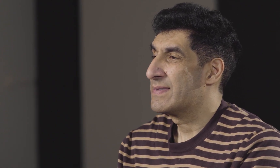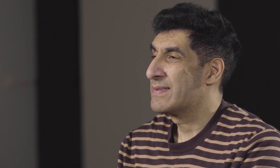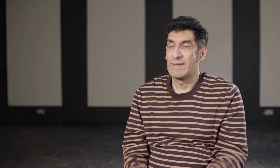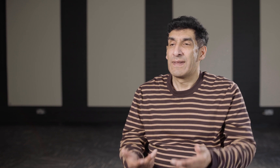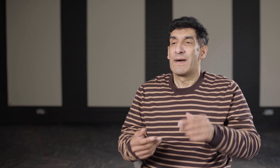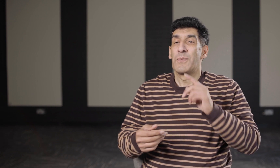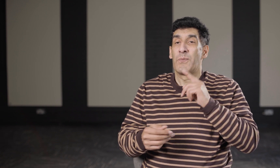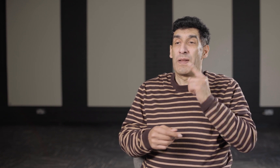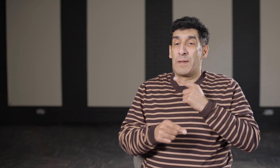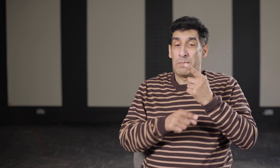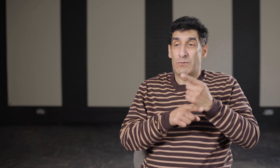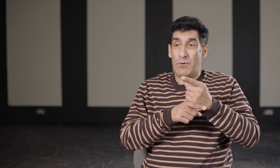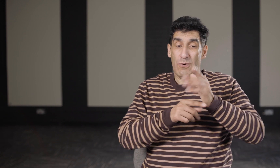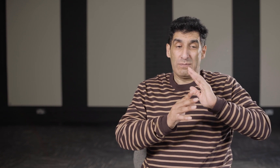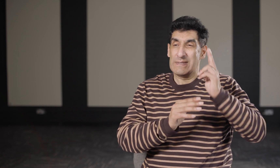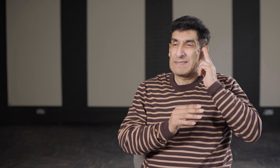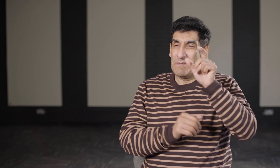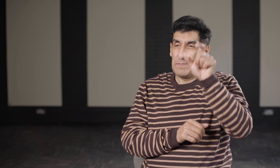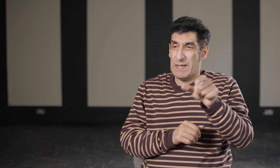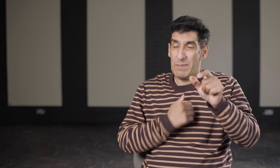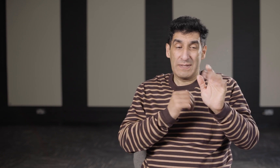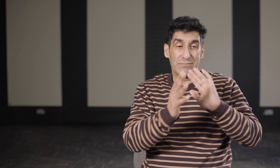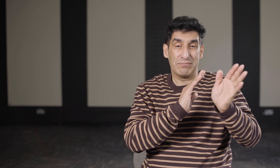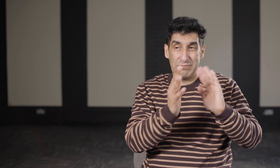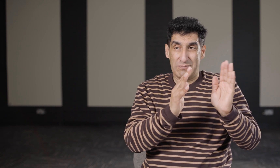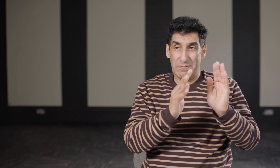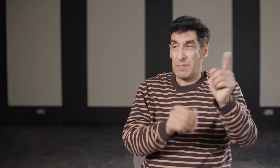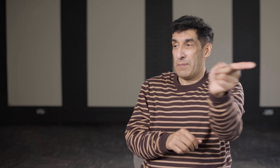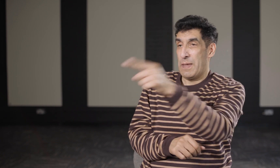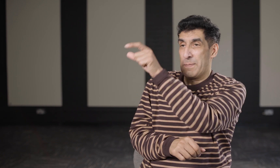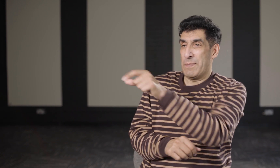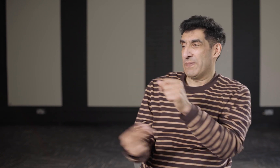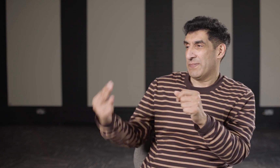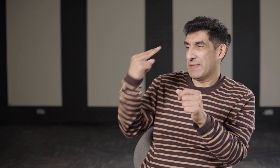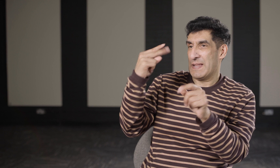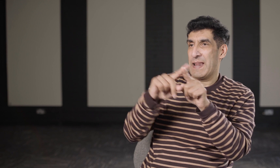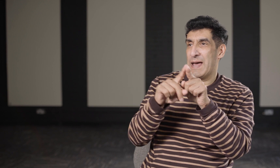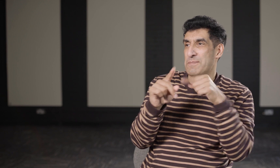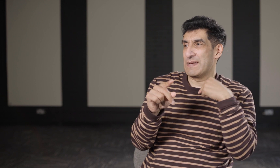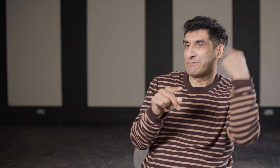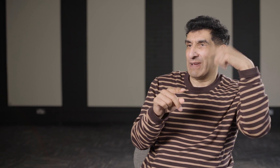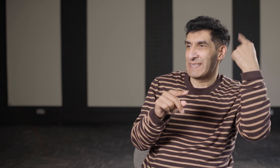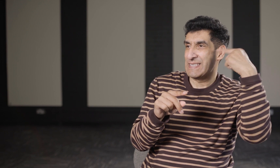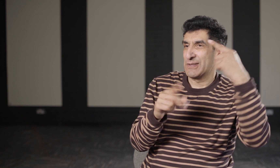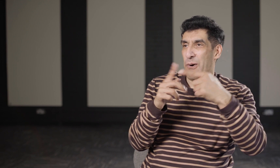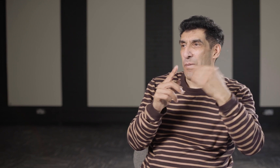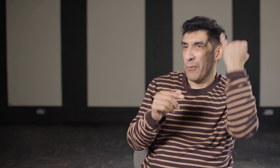when I'm signing with deaf people and having a conversation, I often find people looking and they think I'm crazy